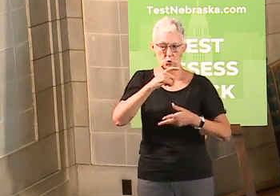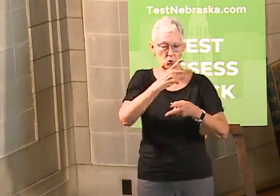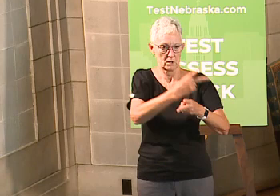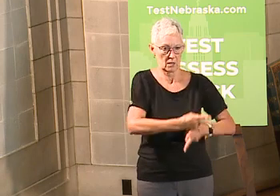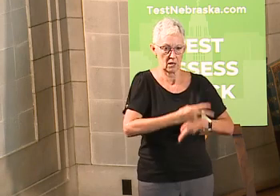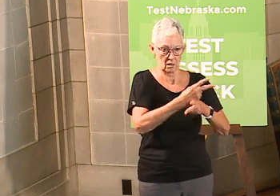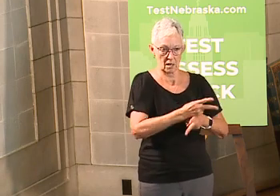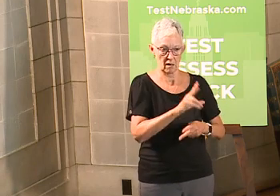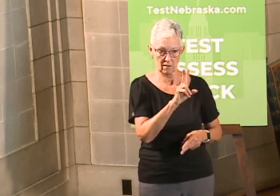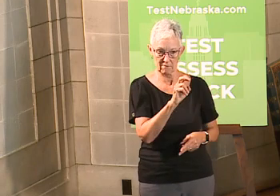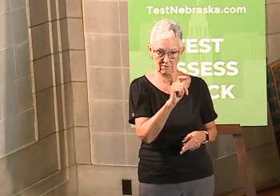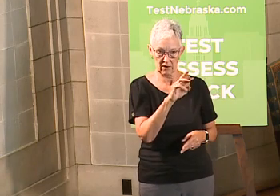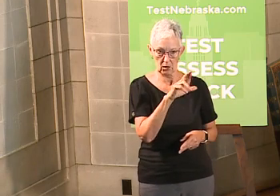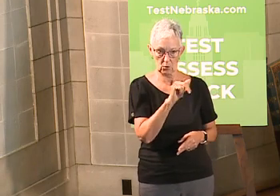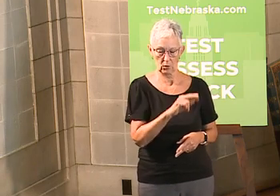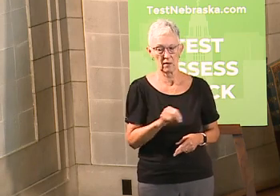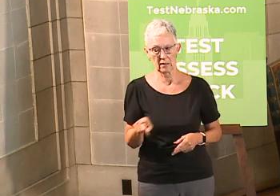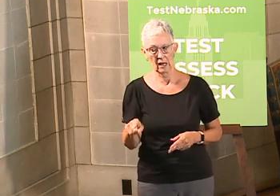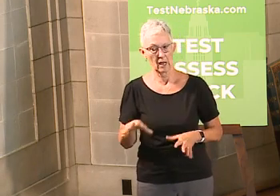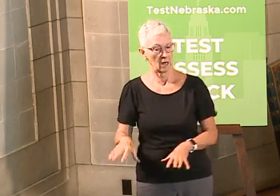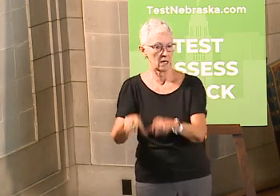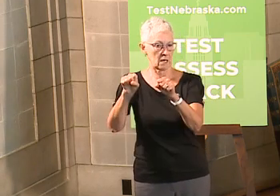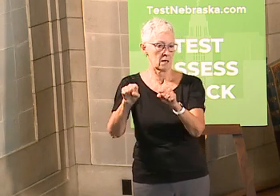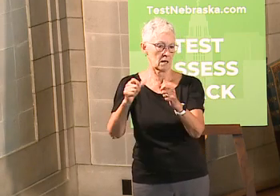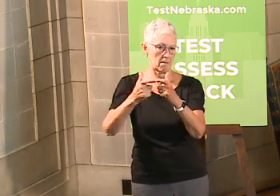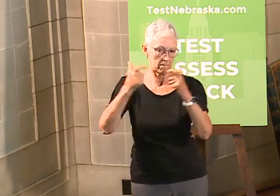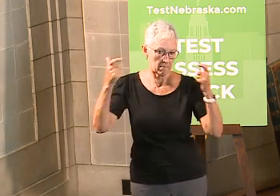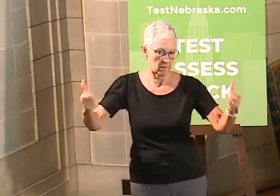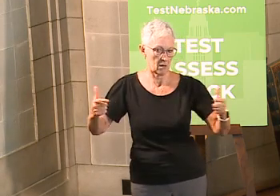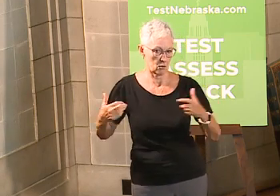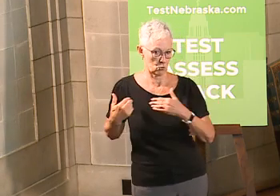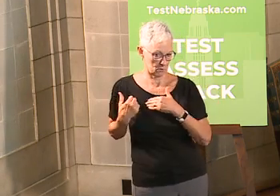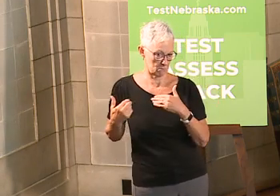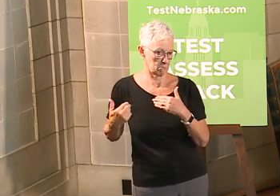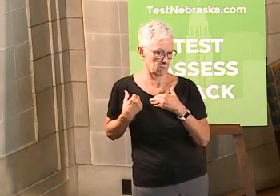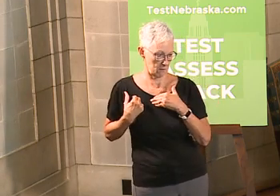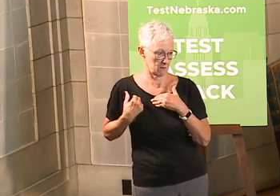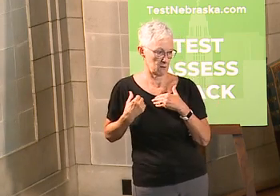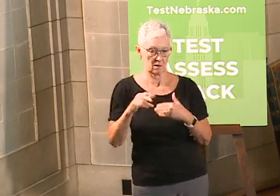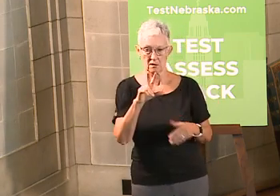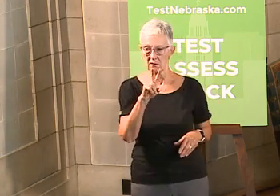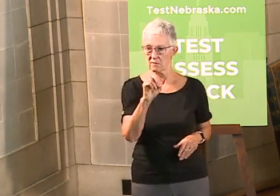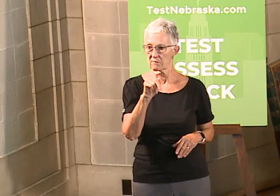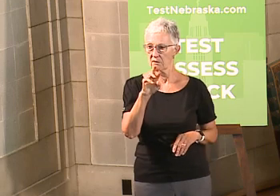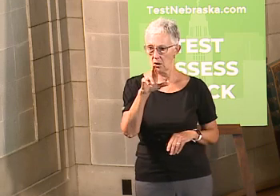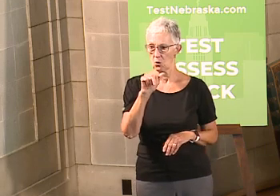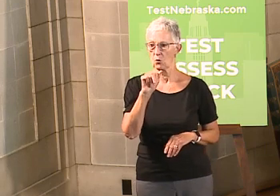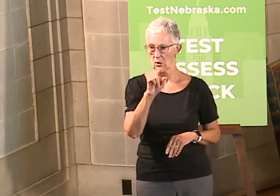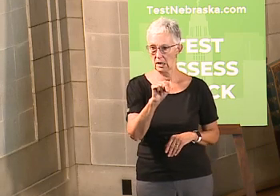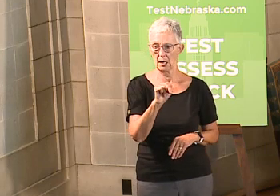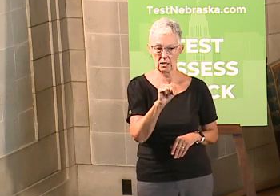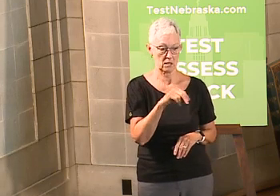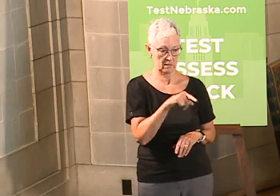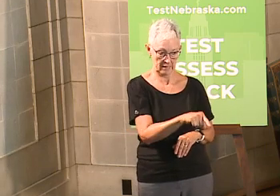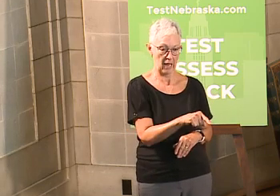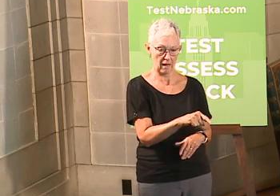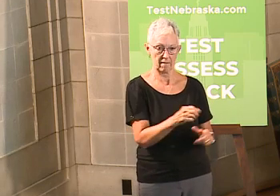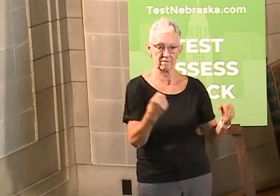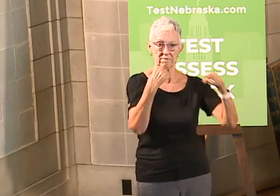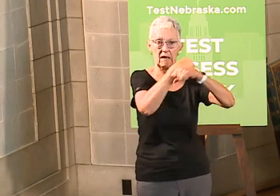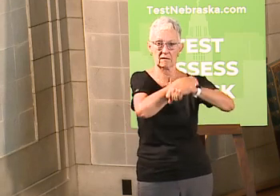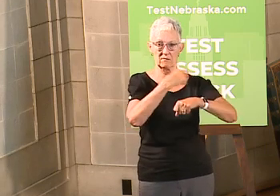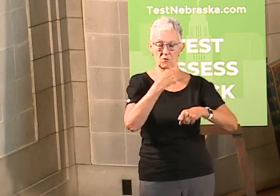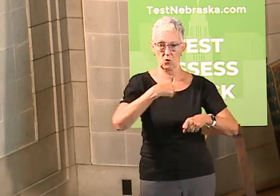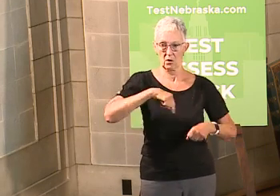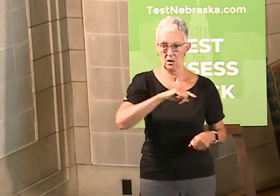sacrifice. They are the heroes that protect us day in and day out. Alongside them are the Hidden Heroes, people like